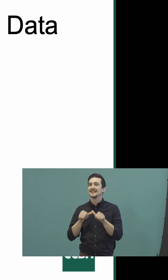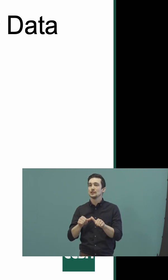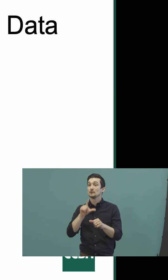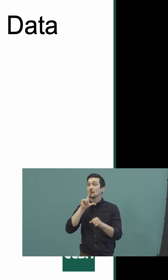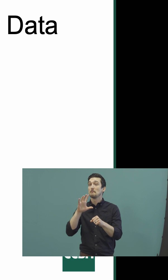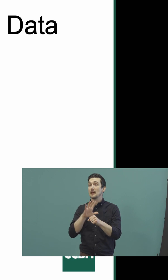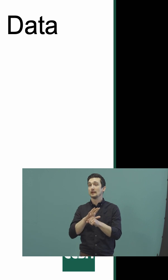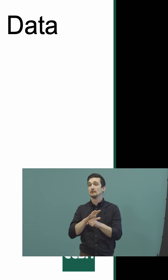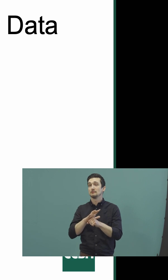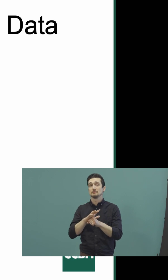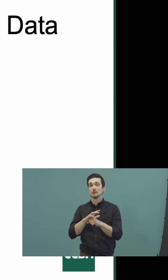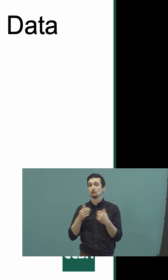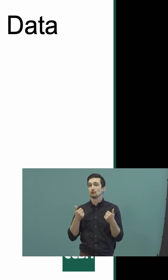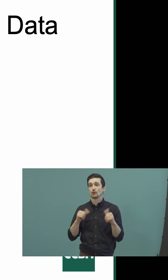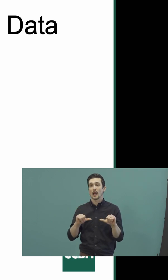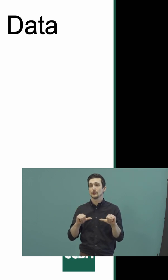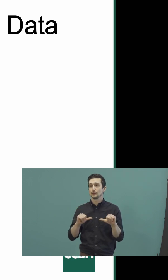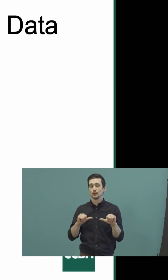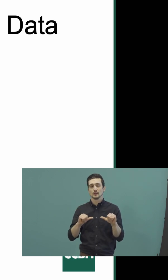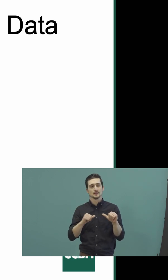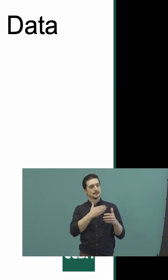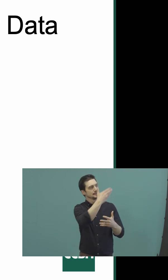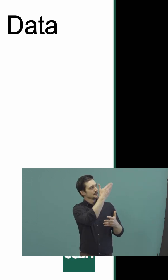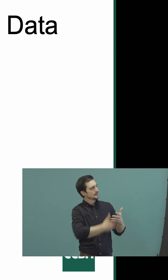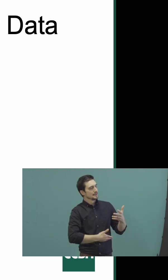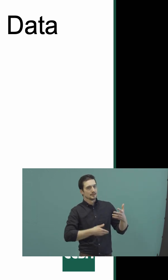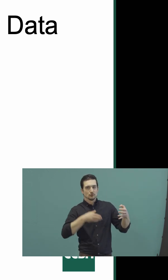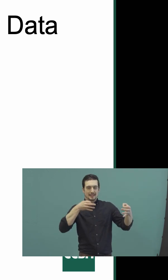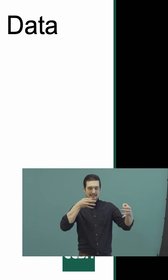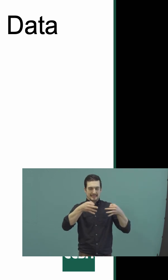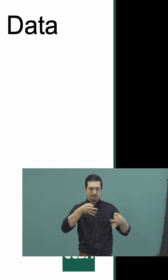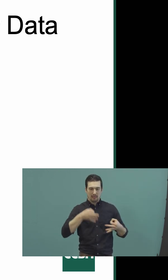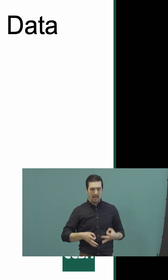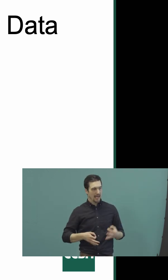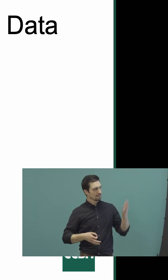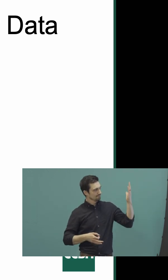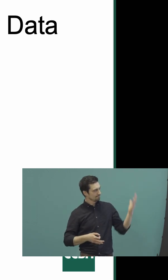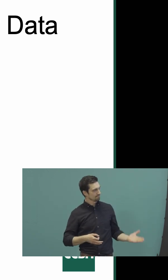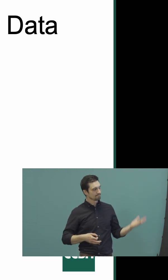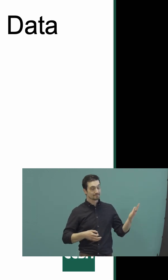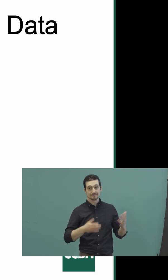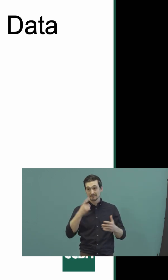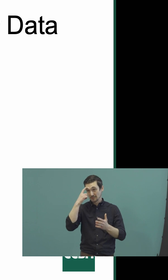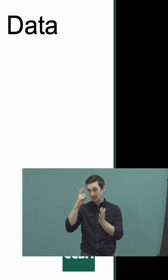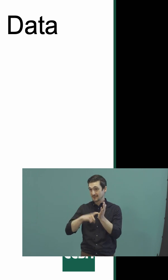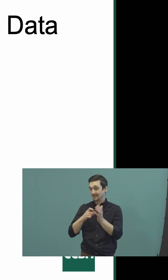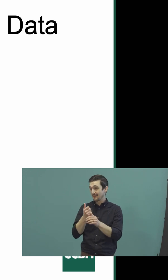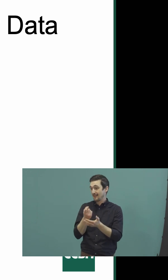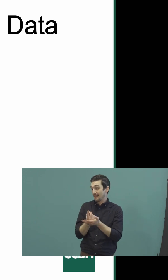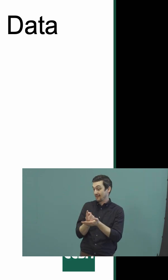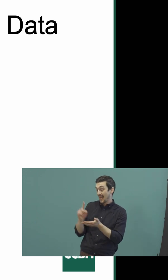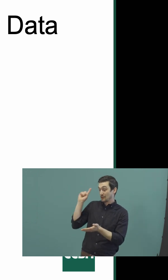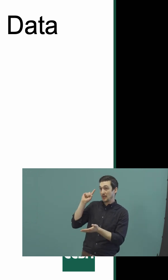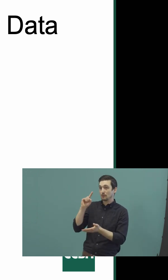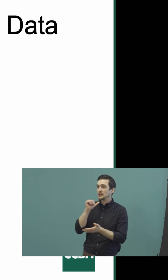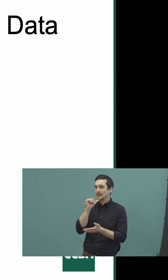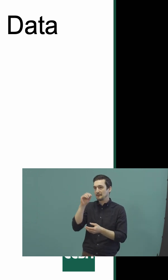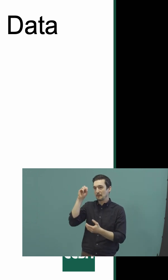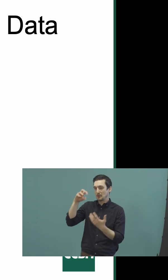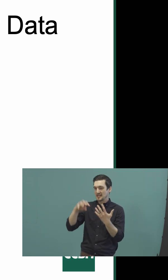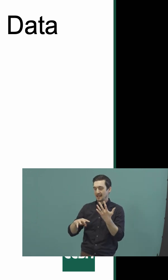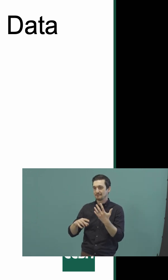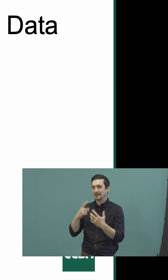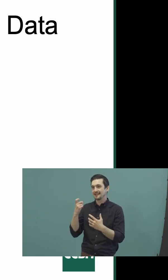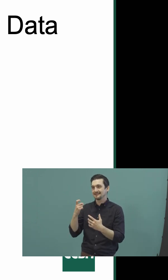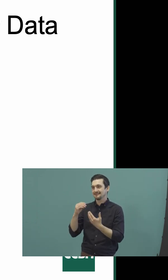trying to flesh that understanding out a little bit more. You'll know I didn't present last week because the number of unknown was even higher. So